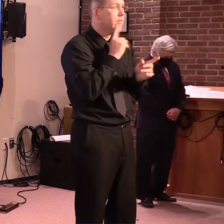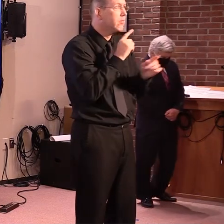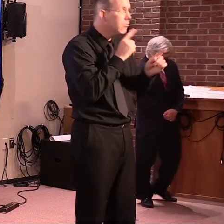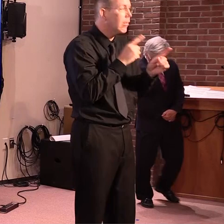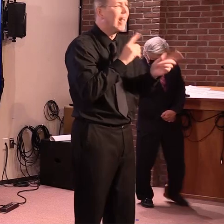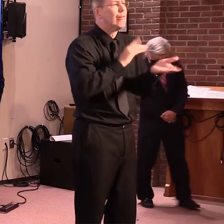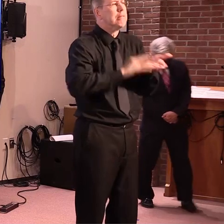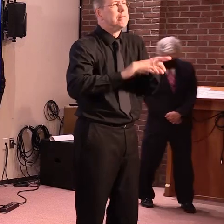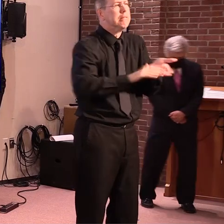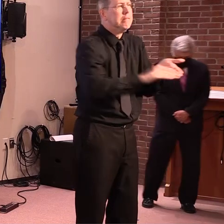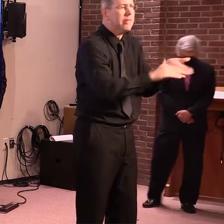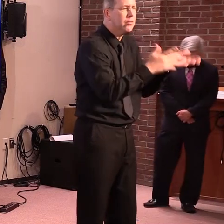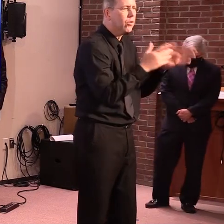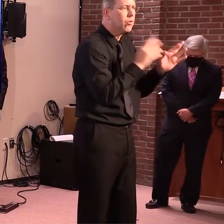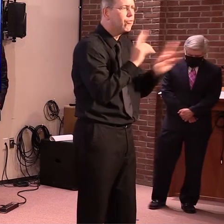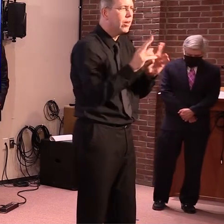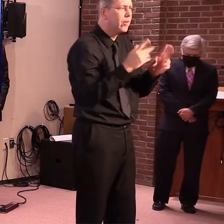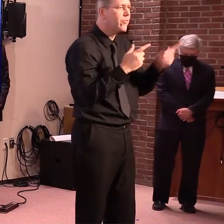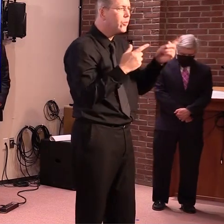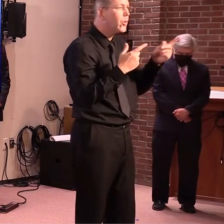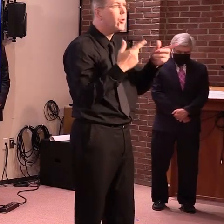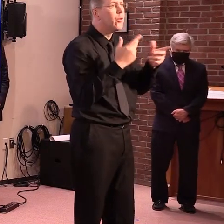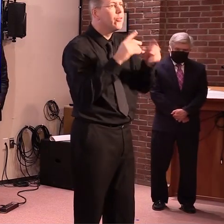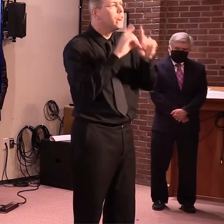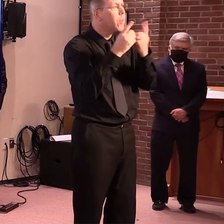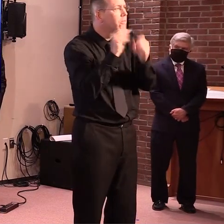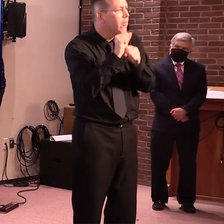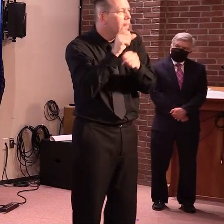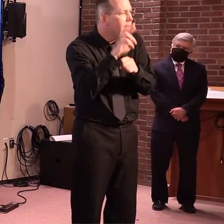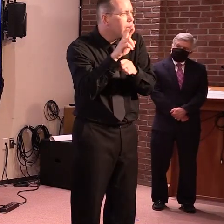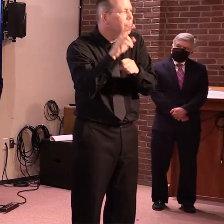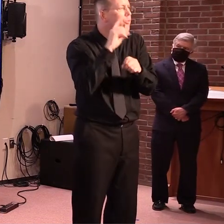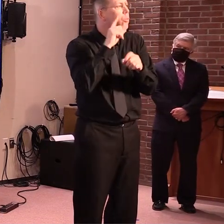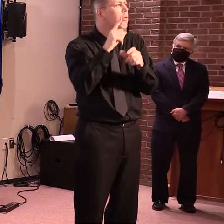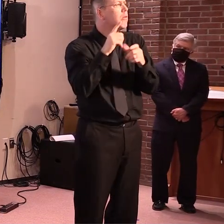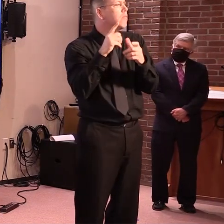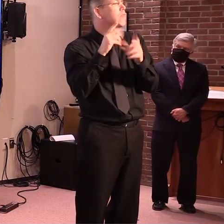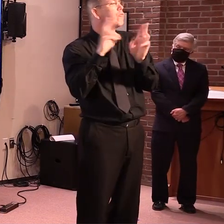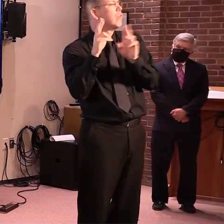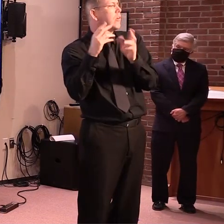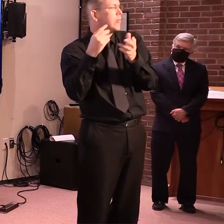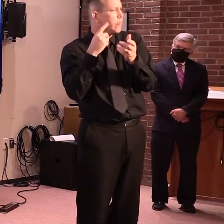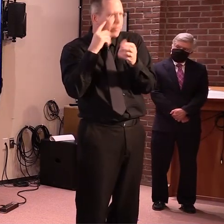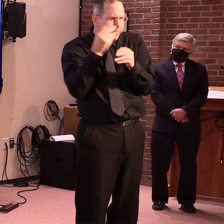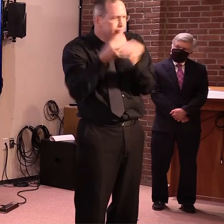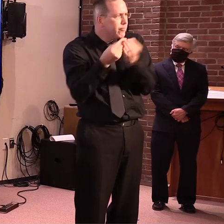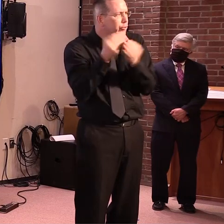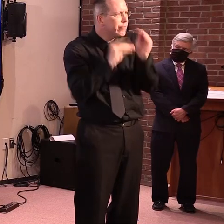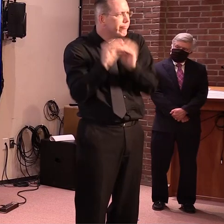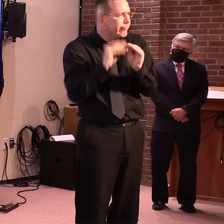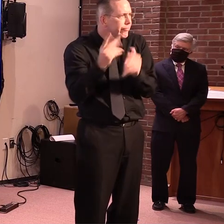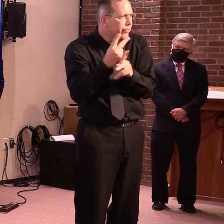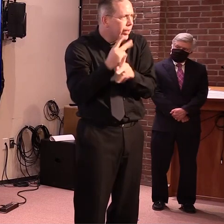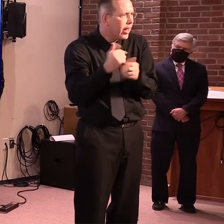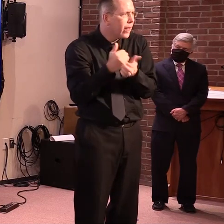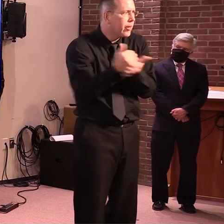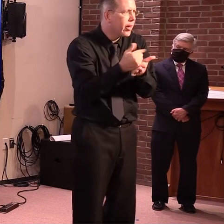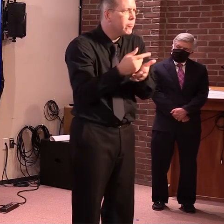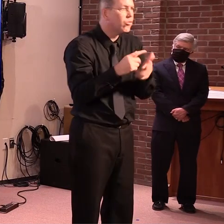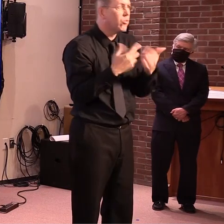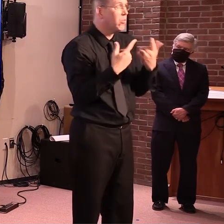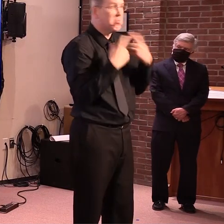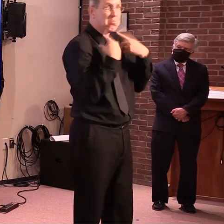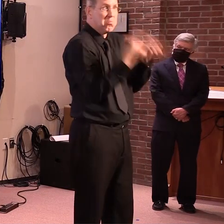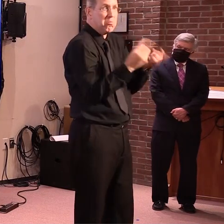both the Department of Labor and the Agency of Commerce. And to date, I have not seen anything received